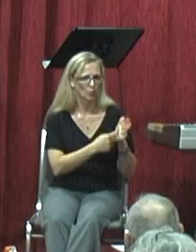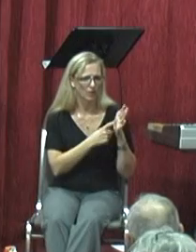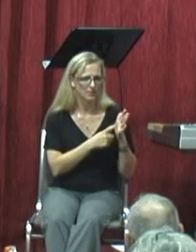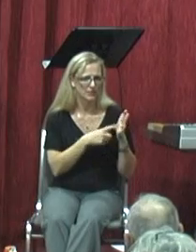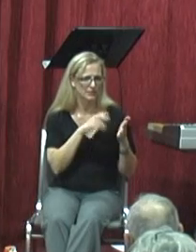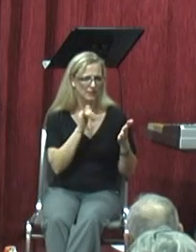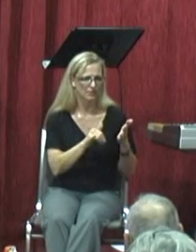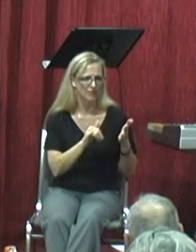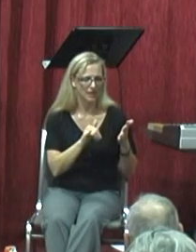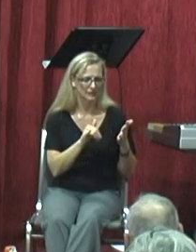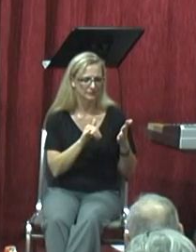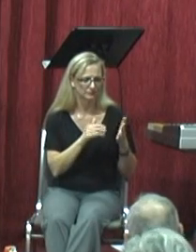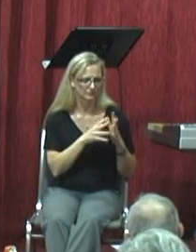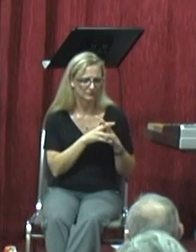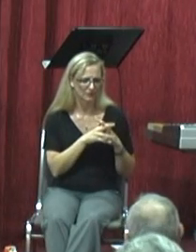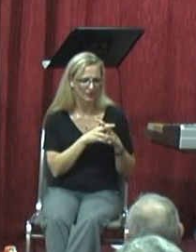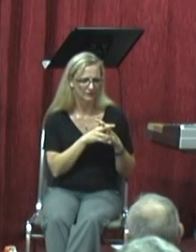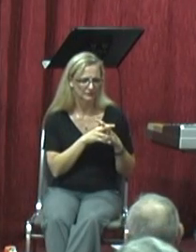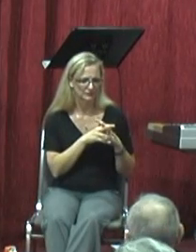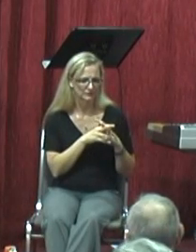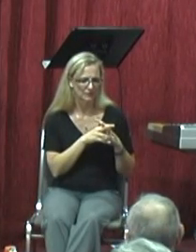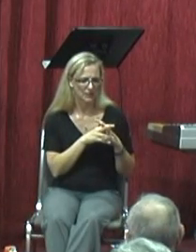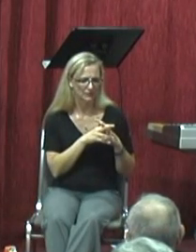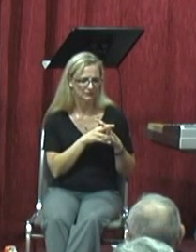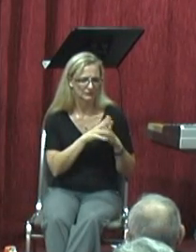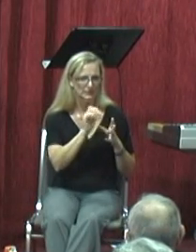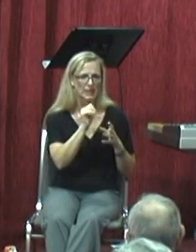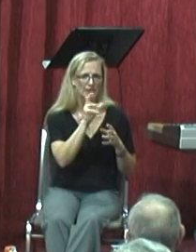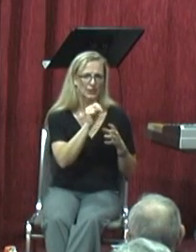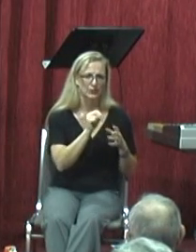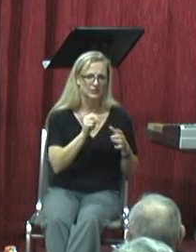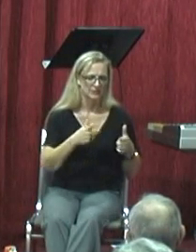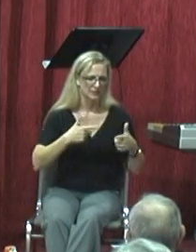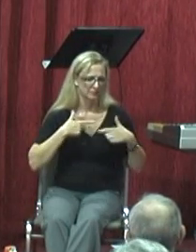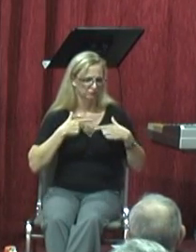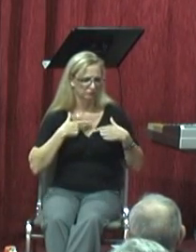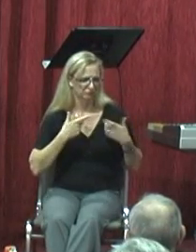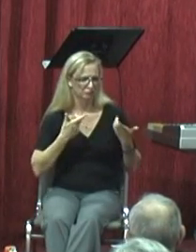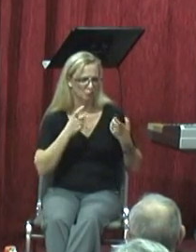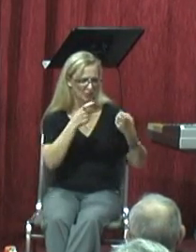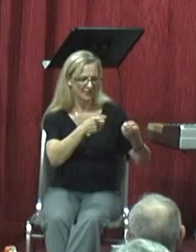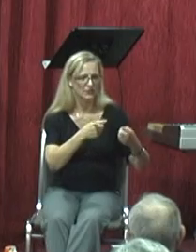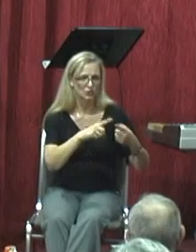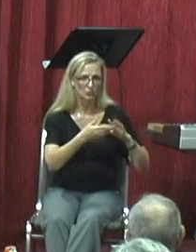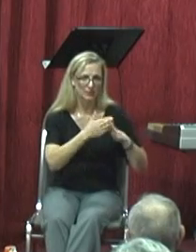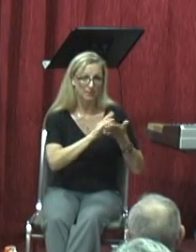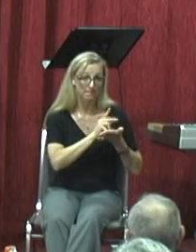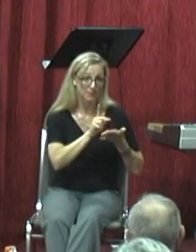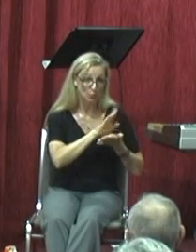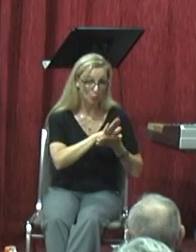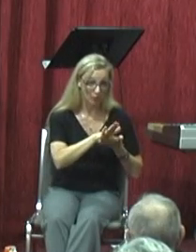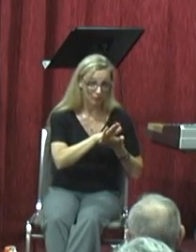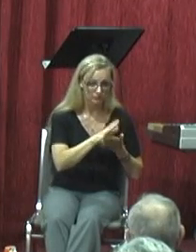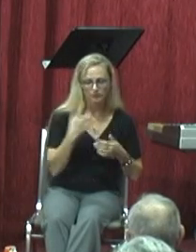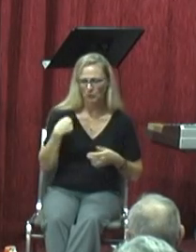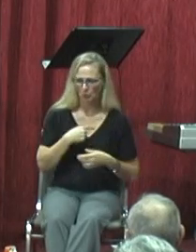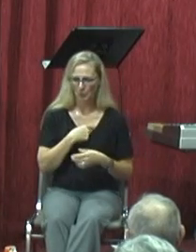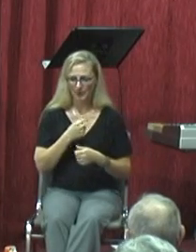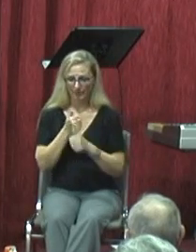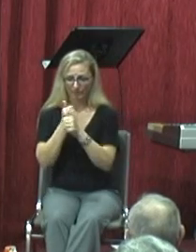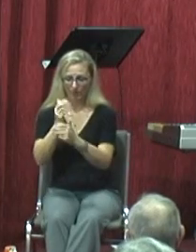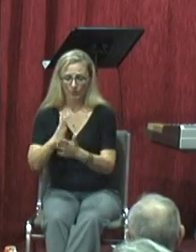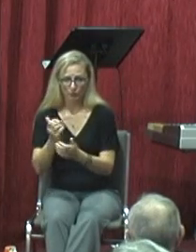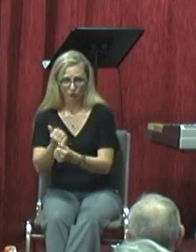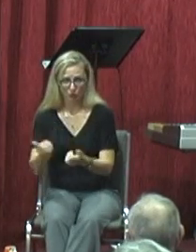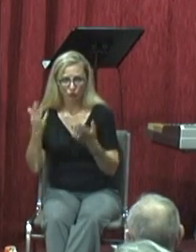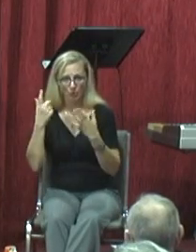the Aaronic Kohanim were given to be pure. We who are followers of Yeshua, we are to